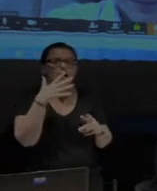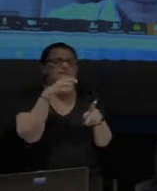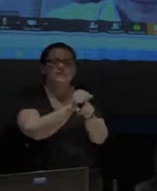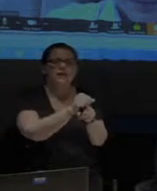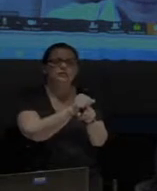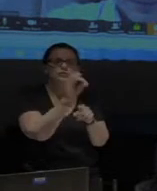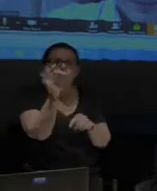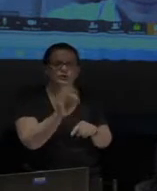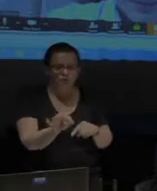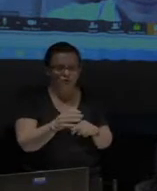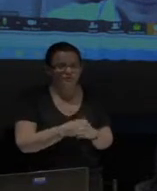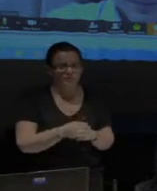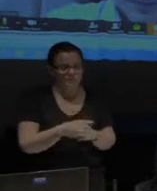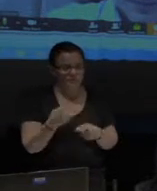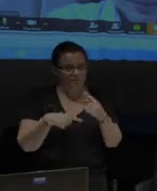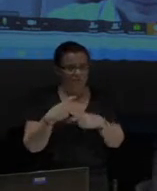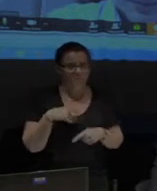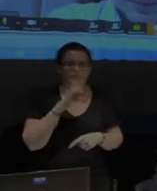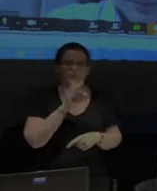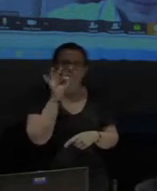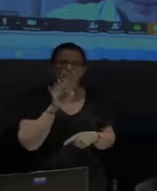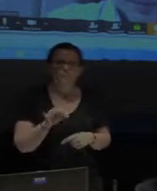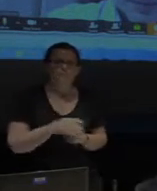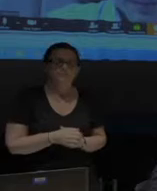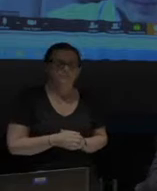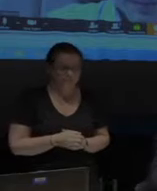Oh, right. So basically the question is